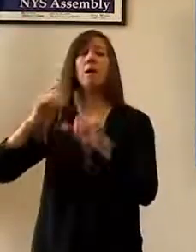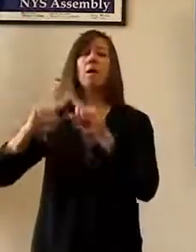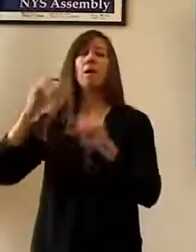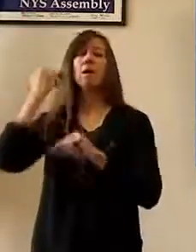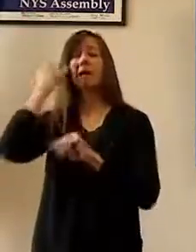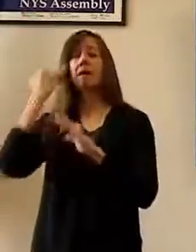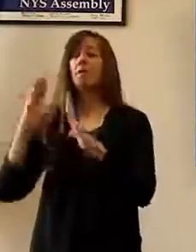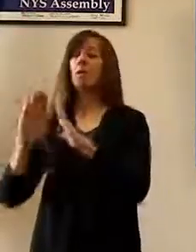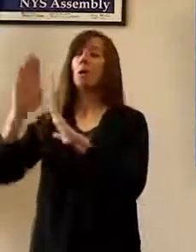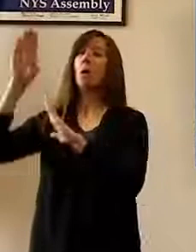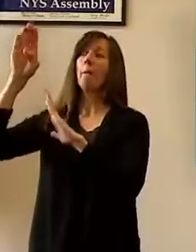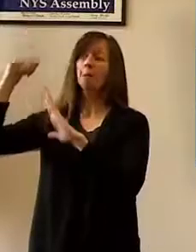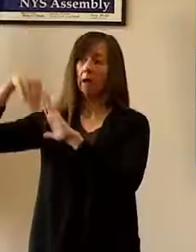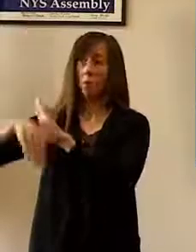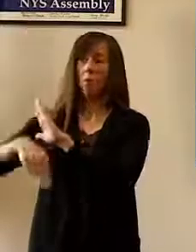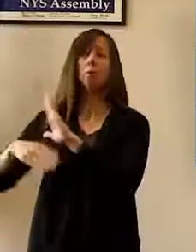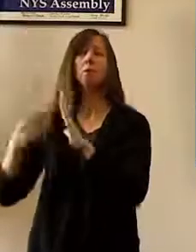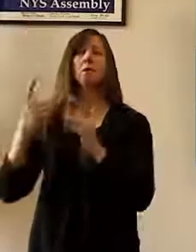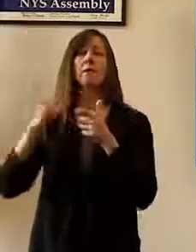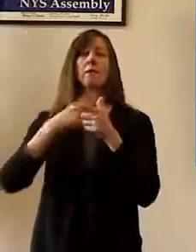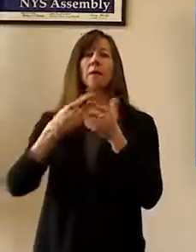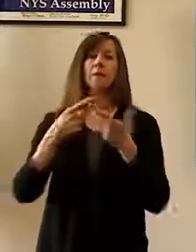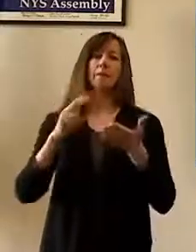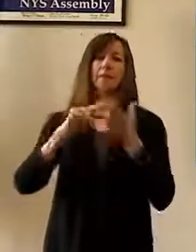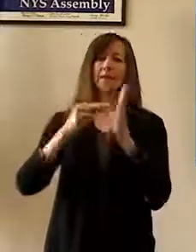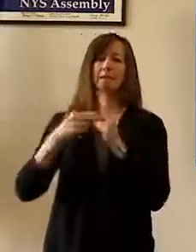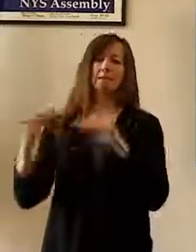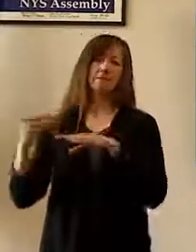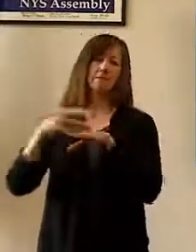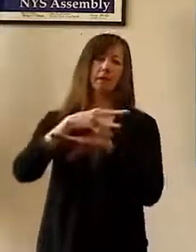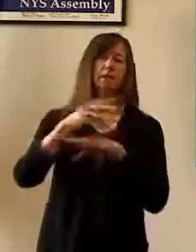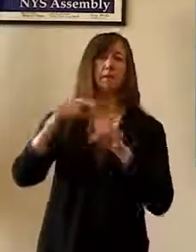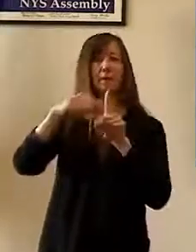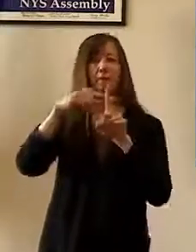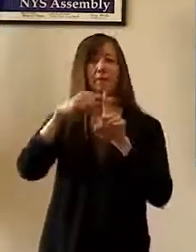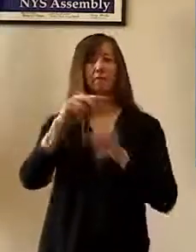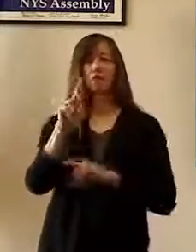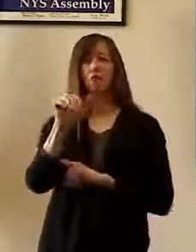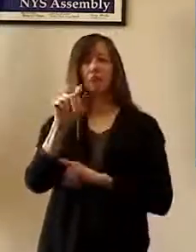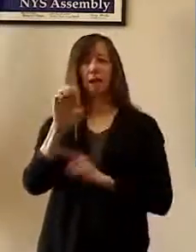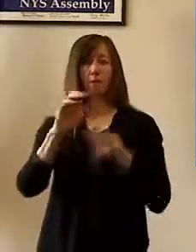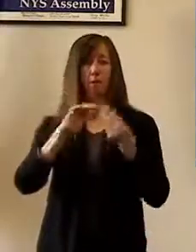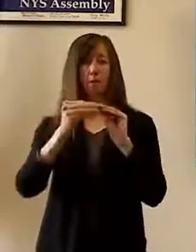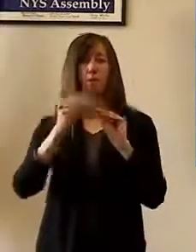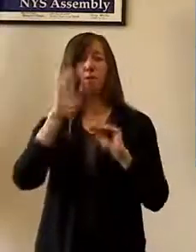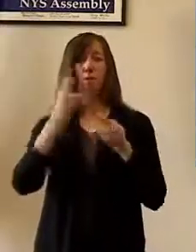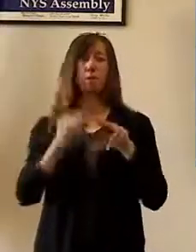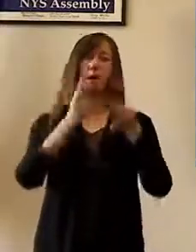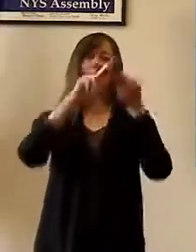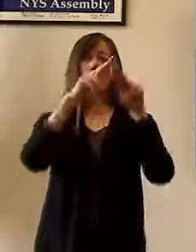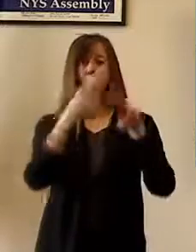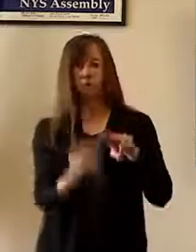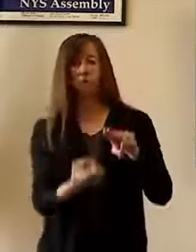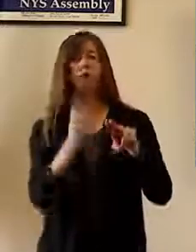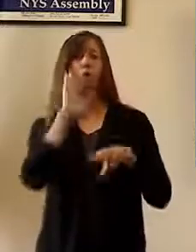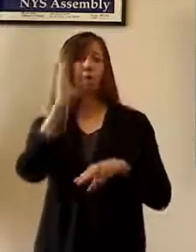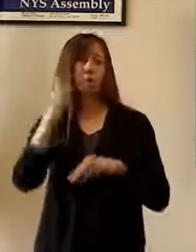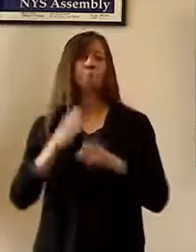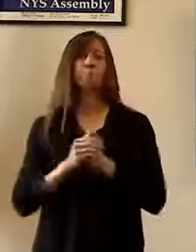higher, positivity rate goes up or down. You can have a fluctuation in positive cases,